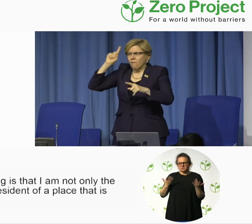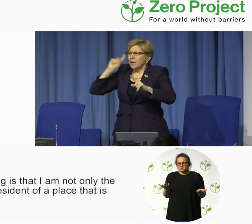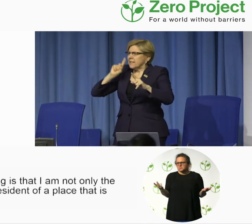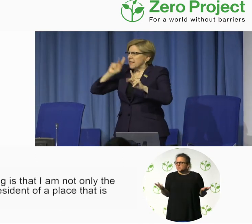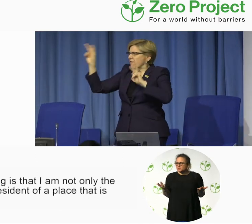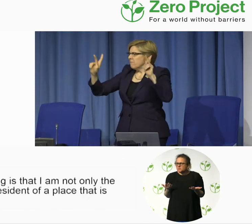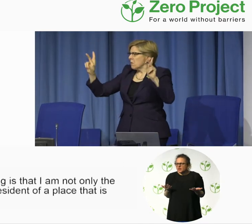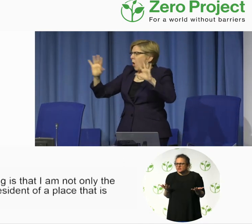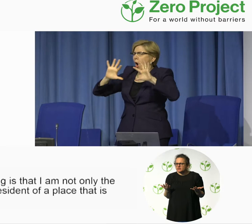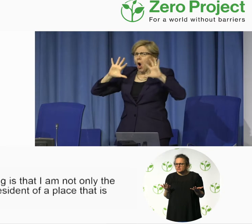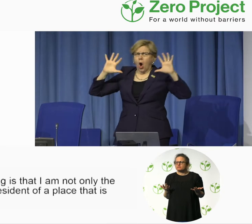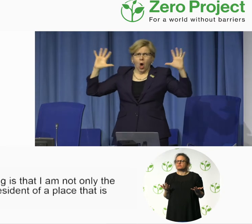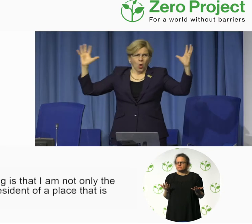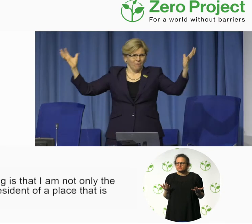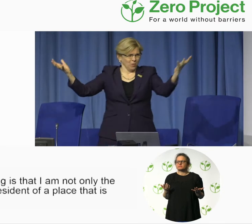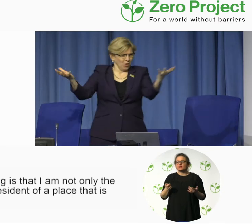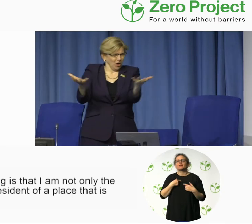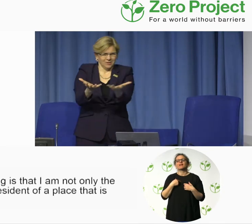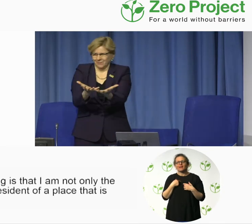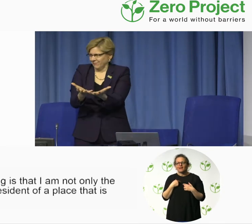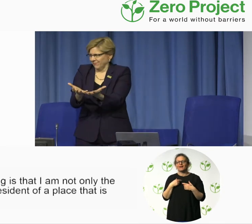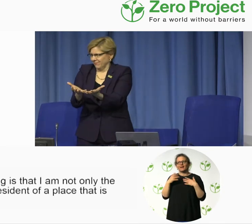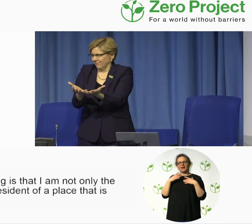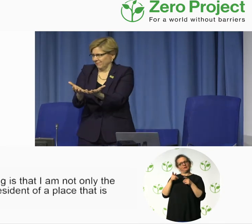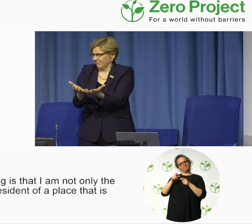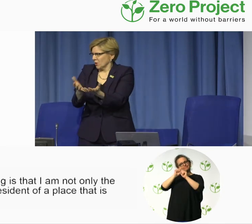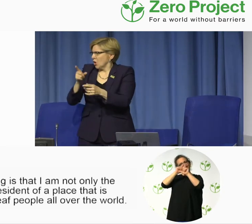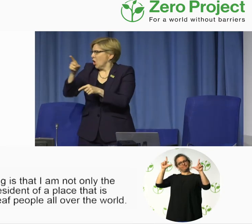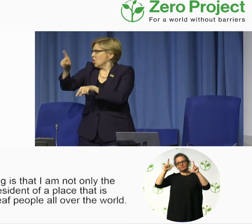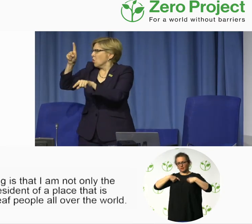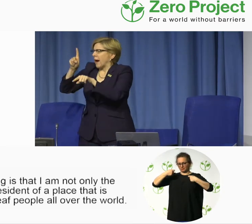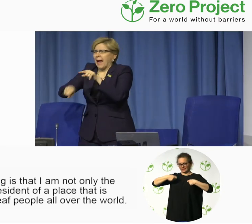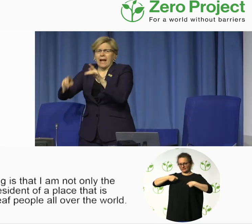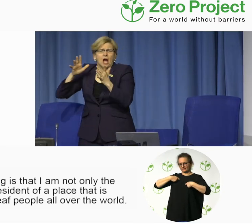a place that is referred to as a beacon of hope for deaf people all over the world.